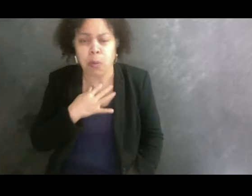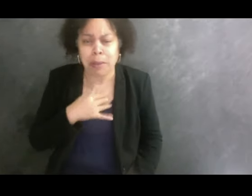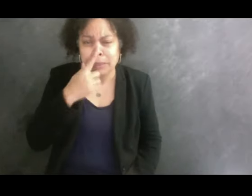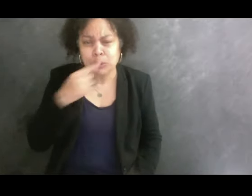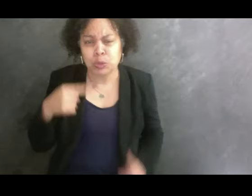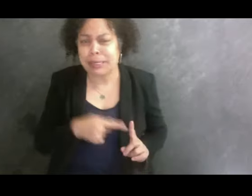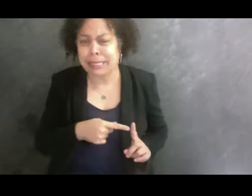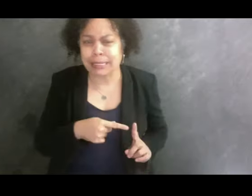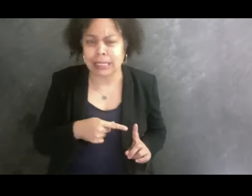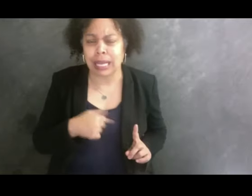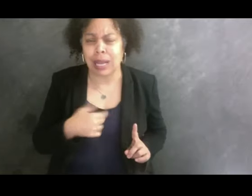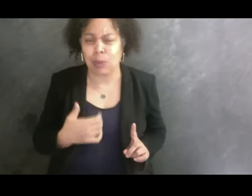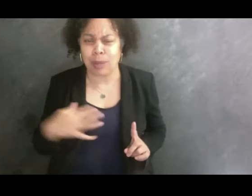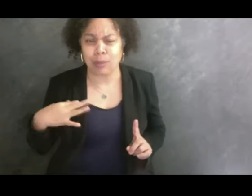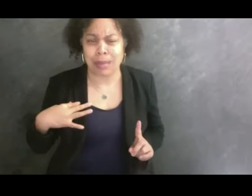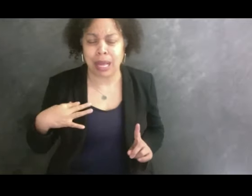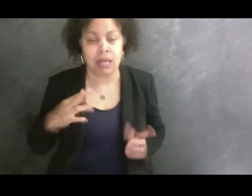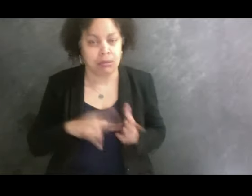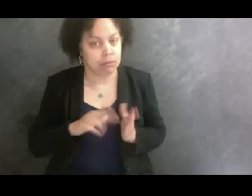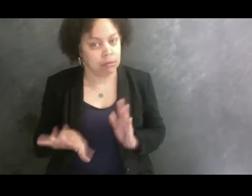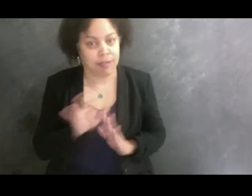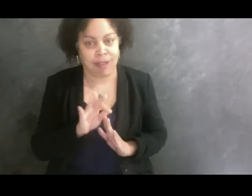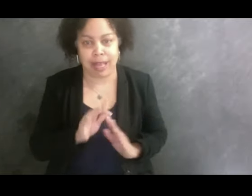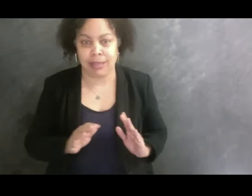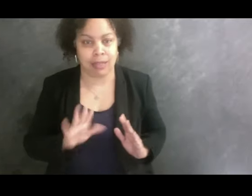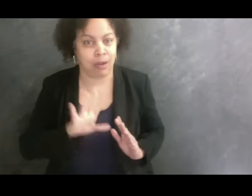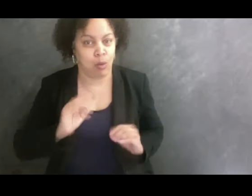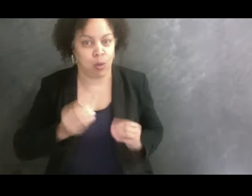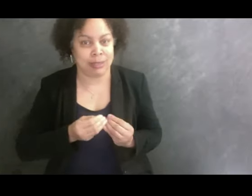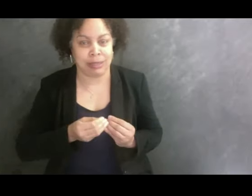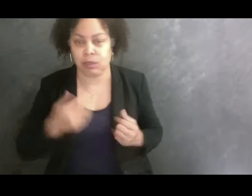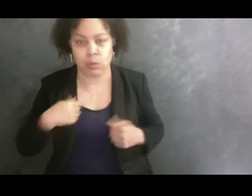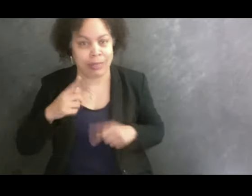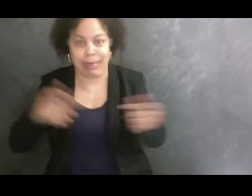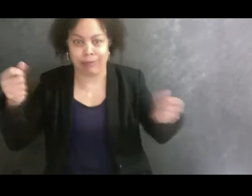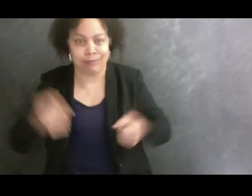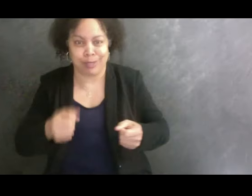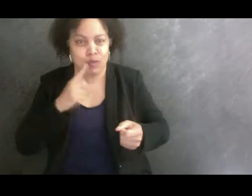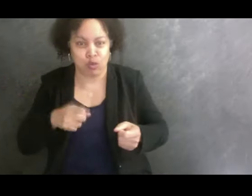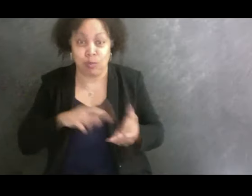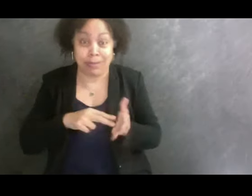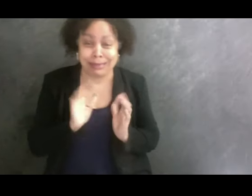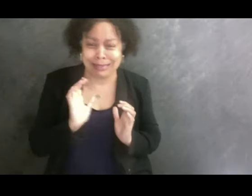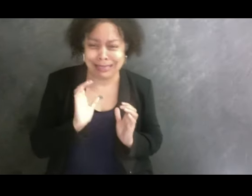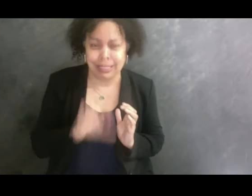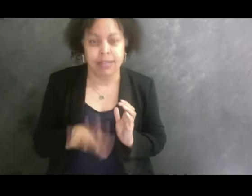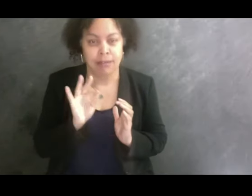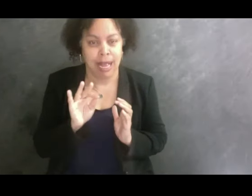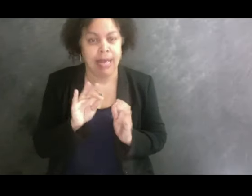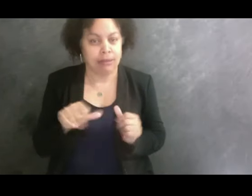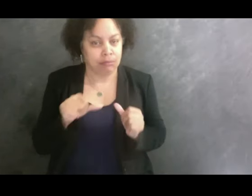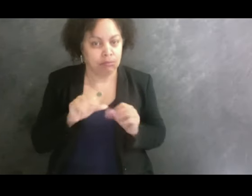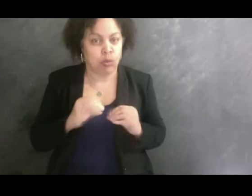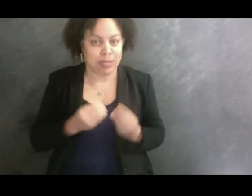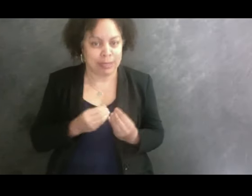do that, you have to be paired up. You have to pair yourself up. We unfortunately can't do the matchmaking for you with a Bay Area-based nonprofit